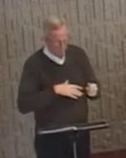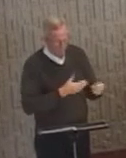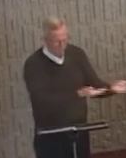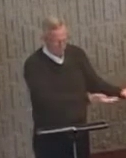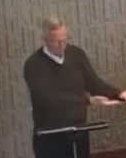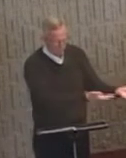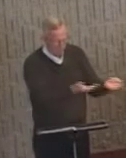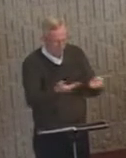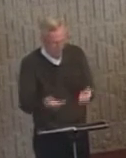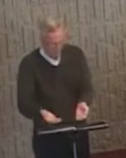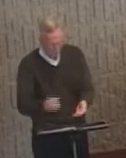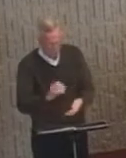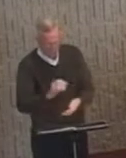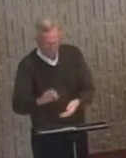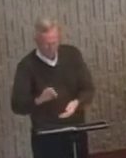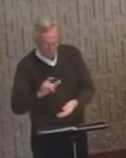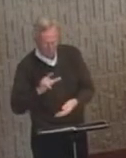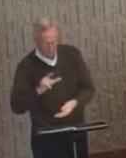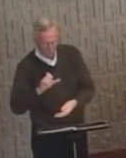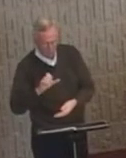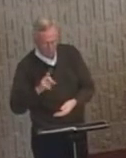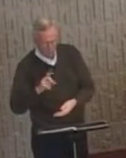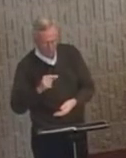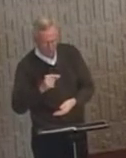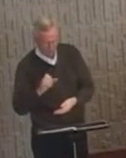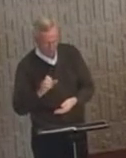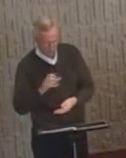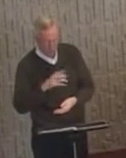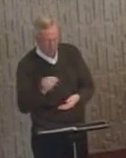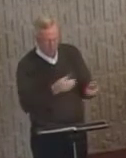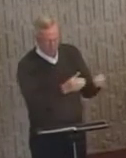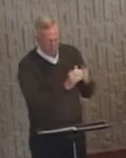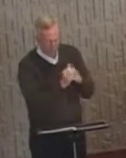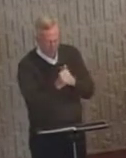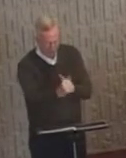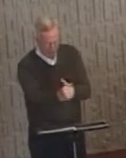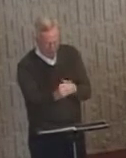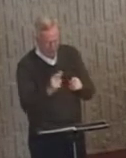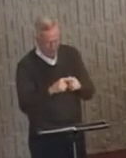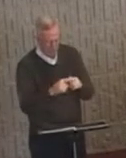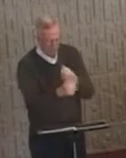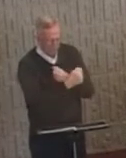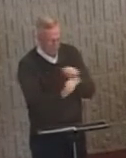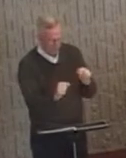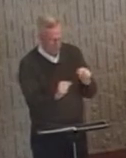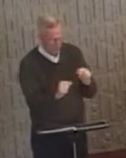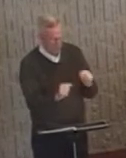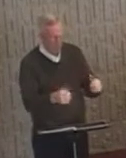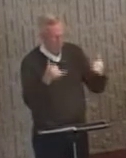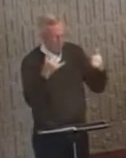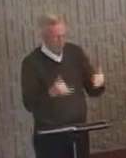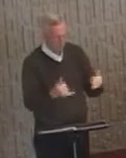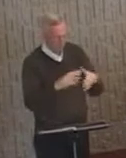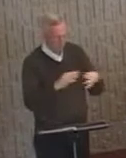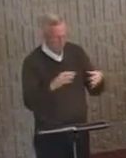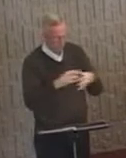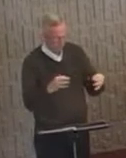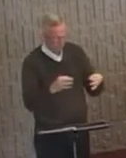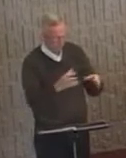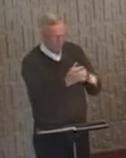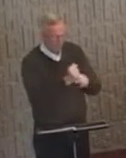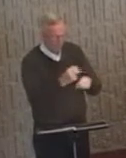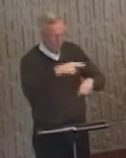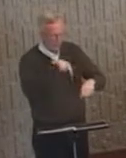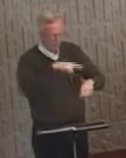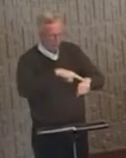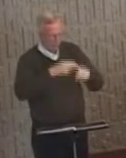and eventually to safety. This story received national attention, my friends, all